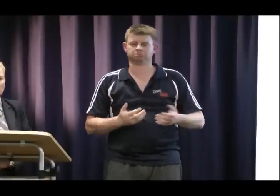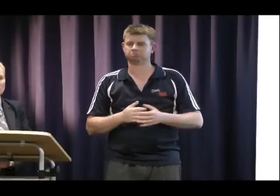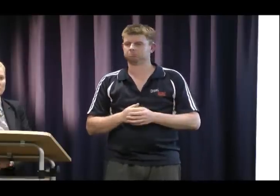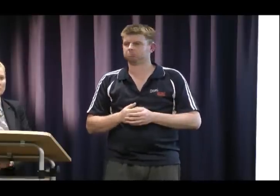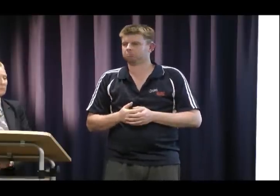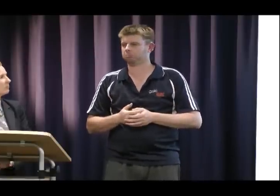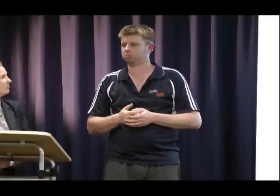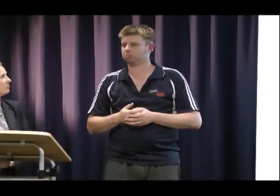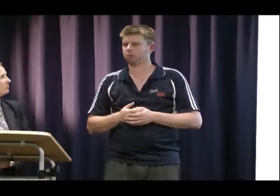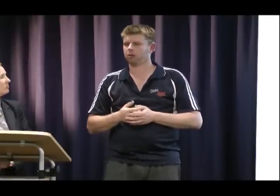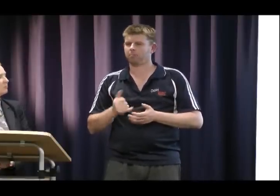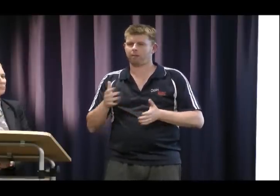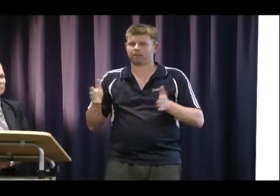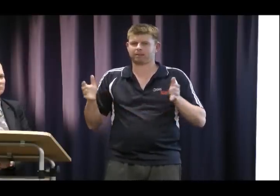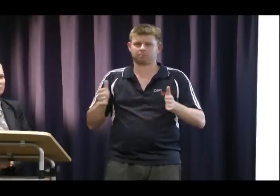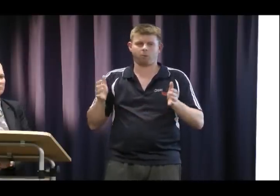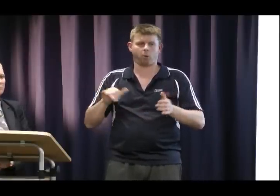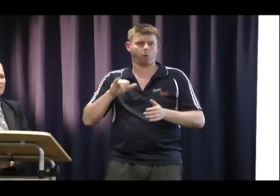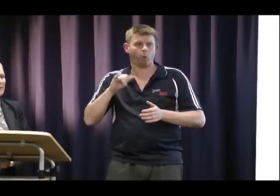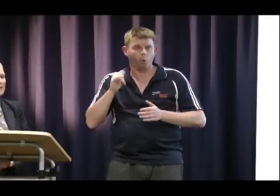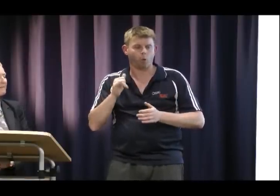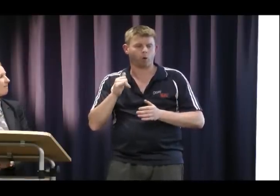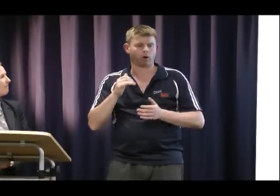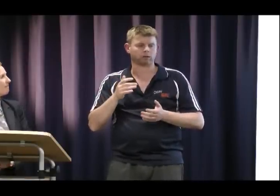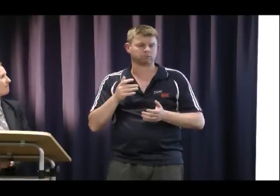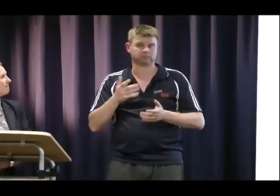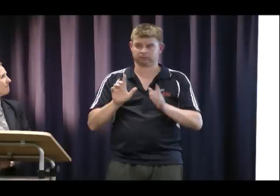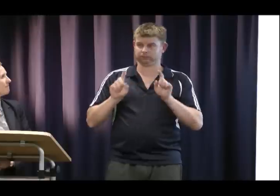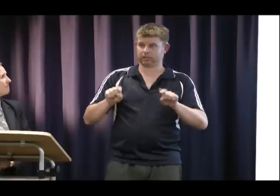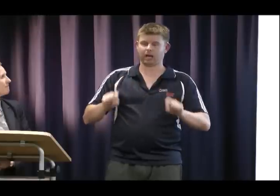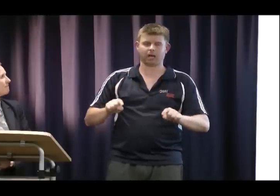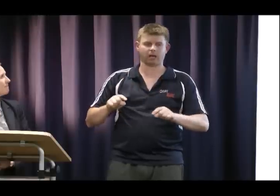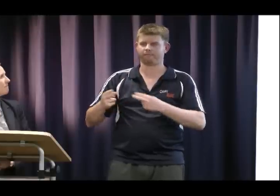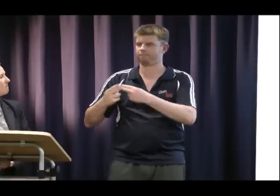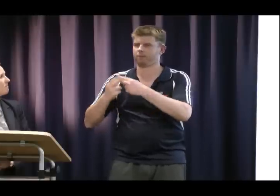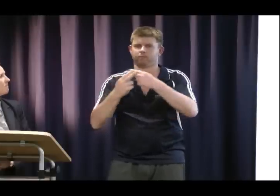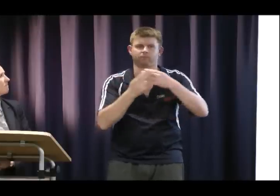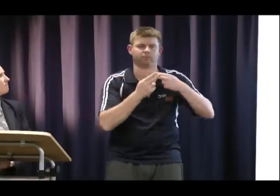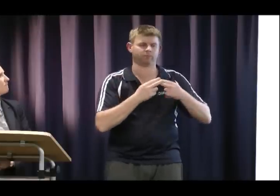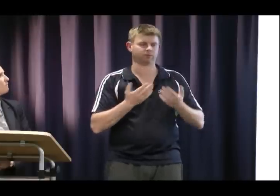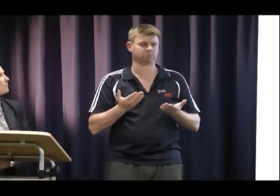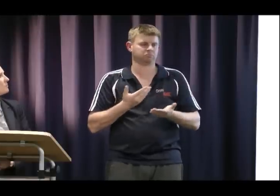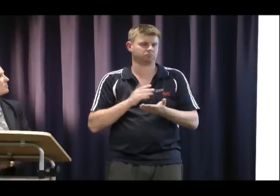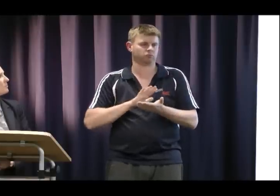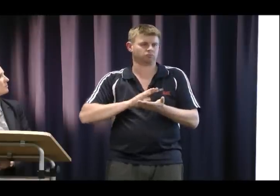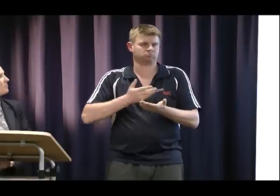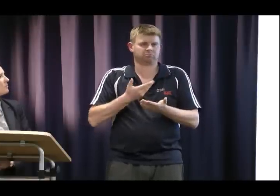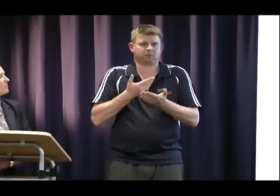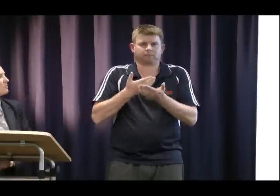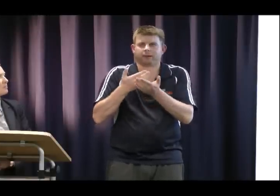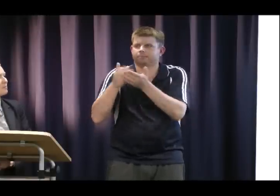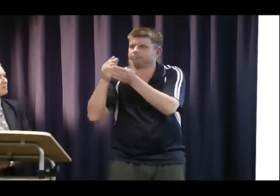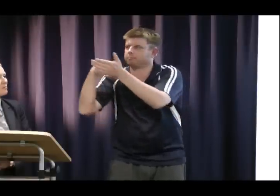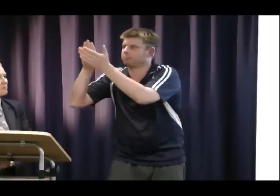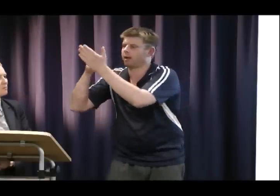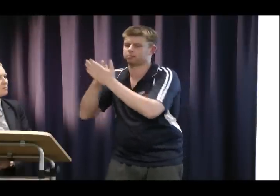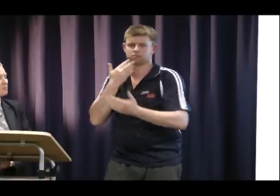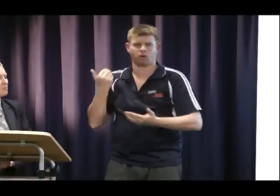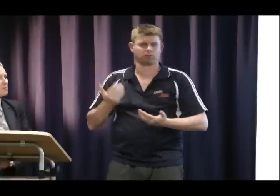and dinner, a childcare centre perhaps. So it could be, we could downsize or we